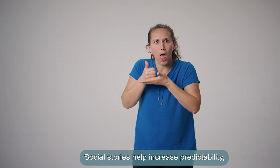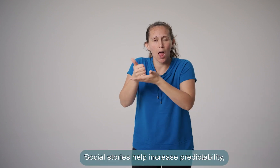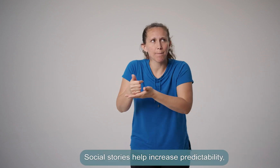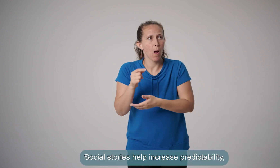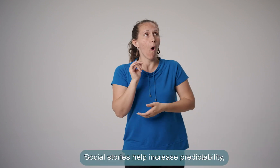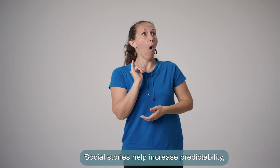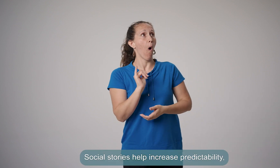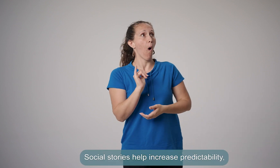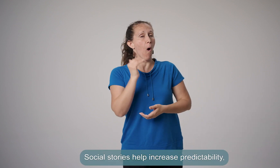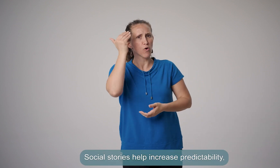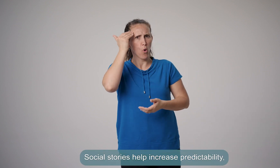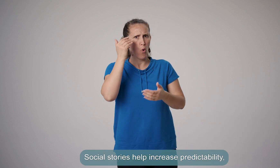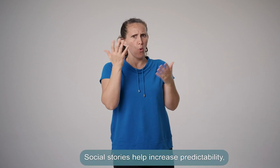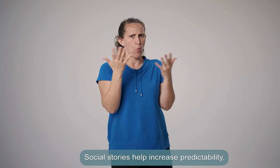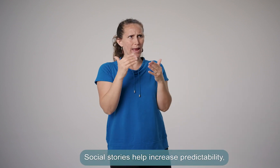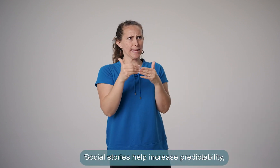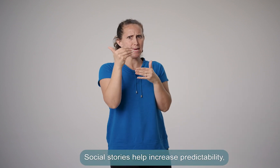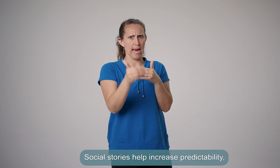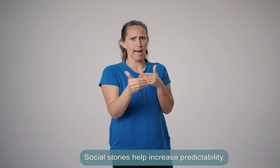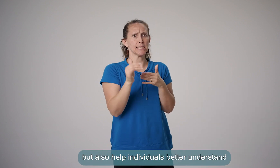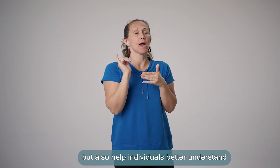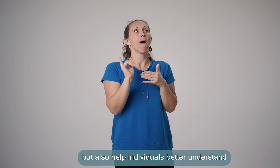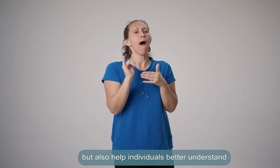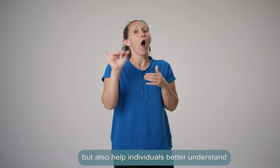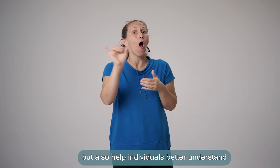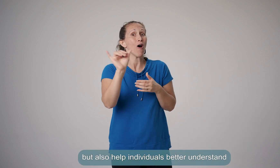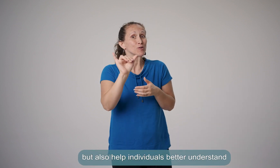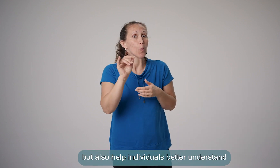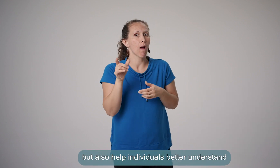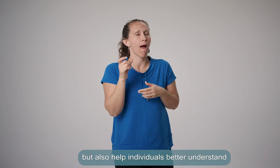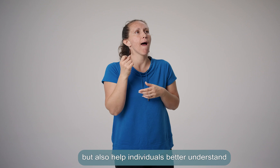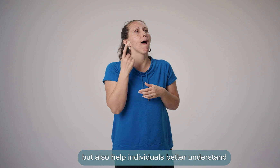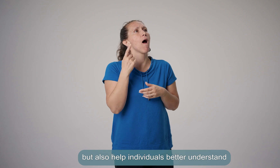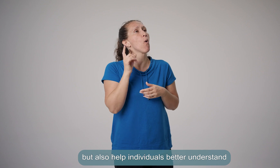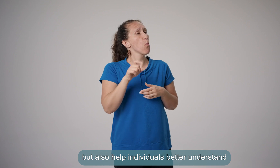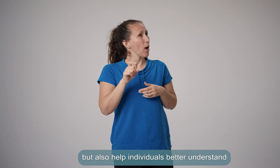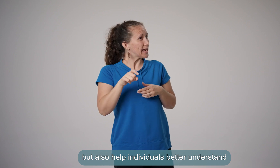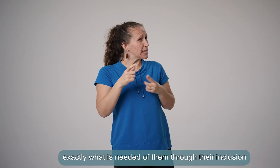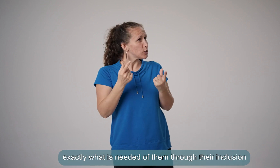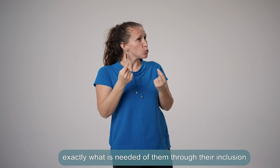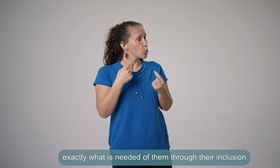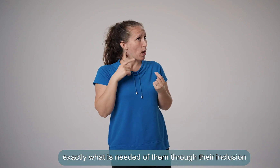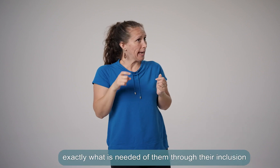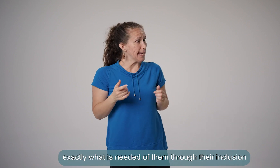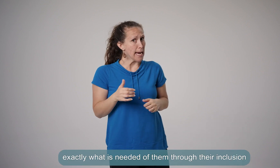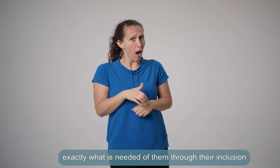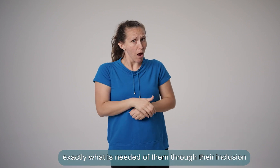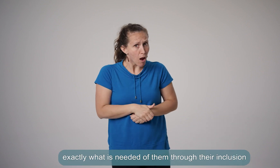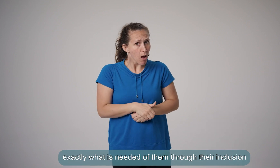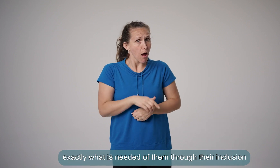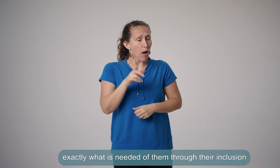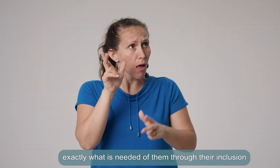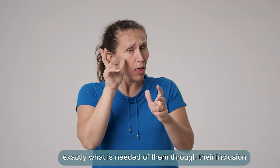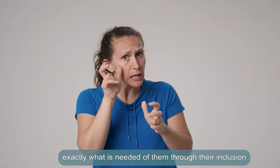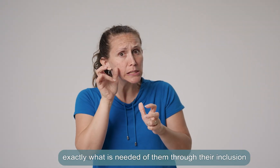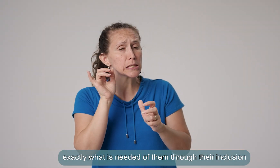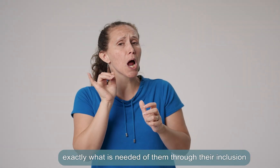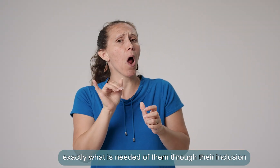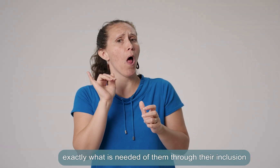Social stories help increase predictability, but also help individuals better understand exactly what is needed of them through their